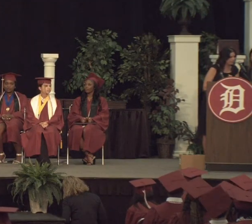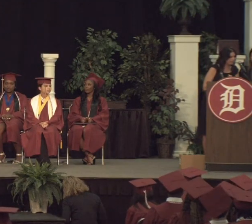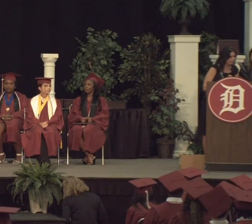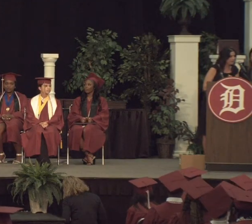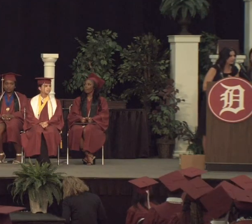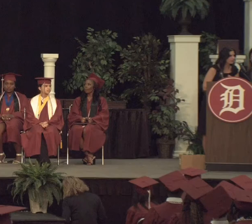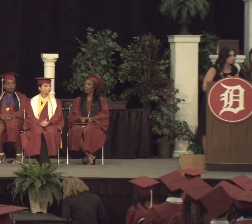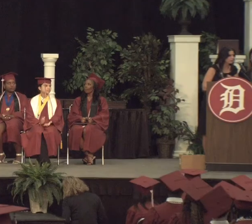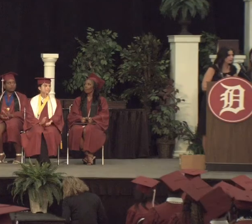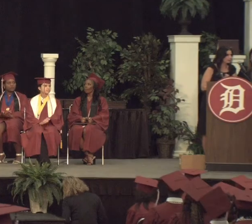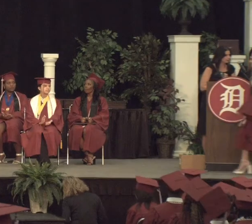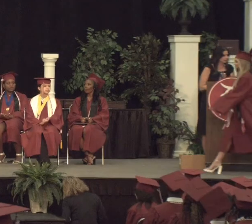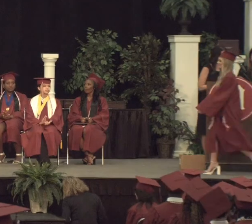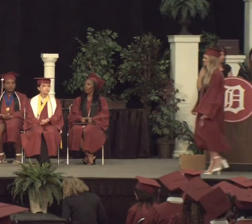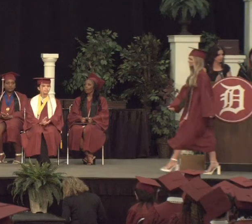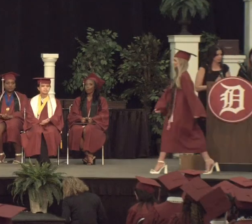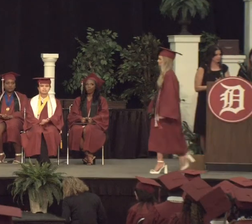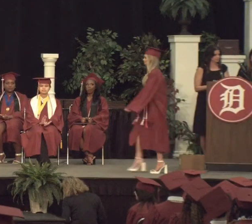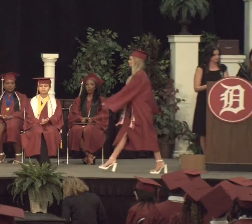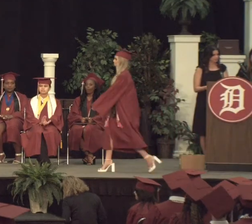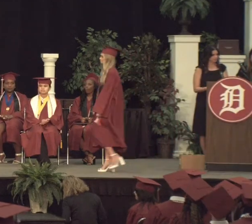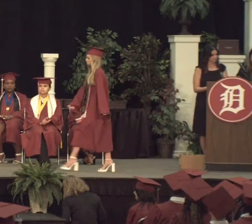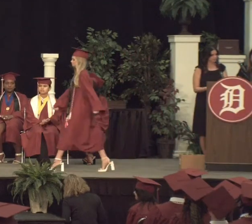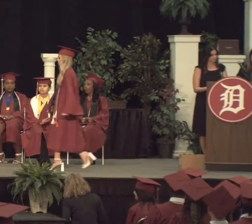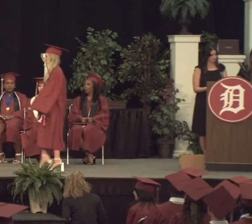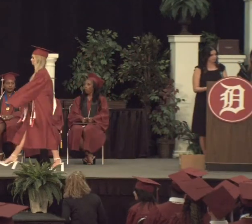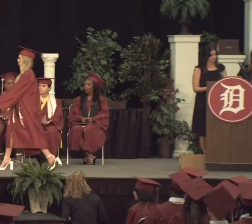Maylin Guidry, magna cum laude.